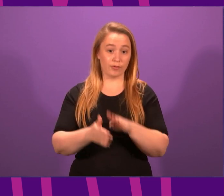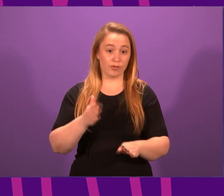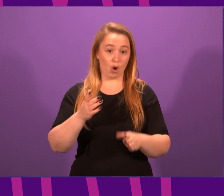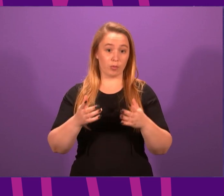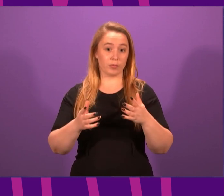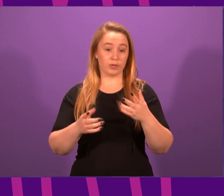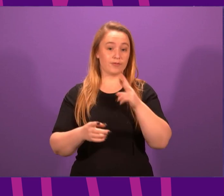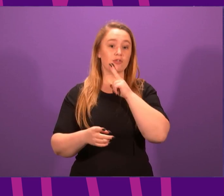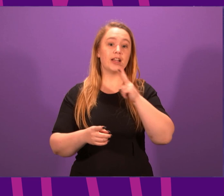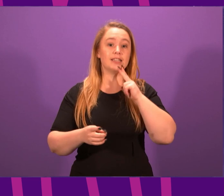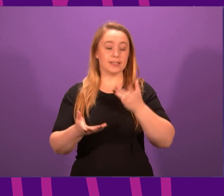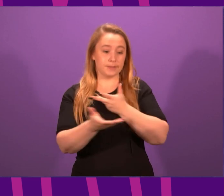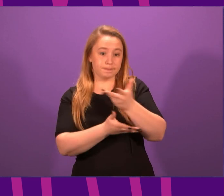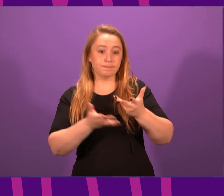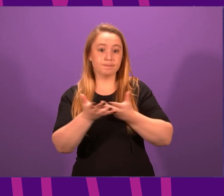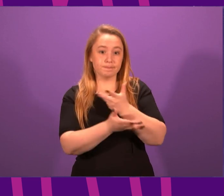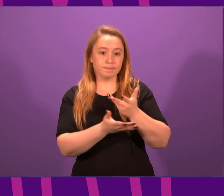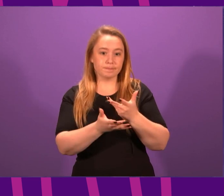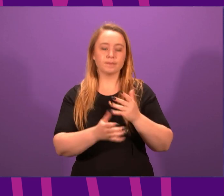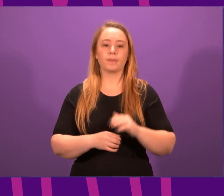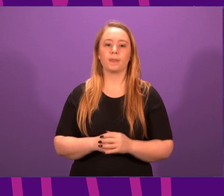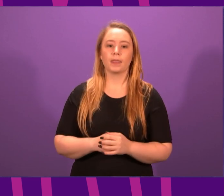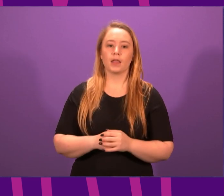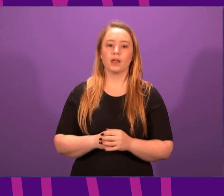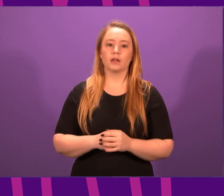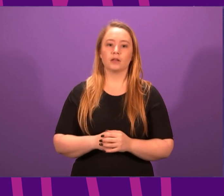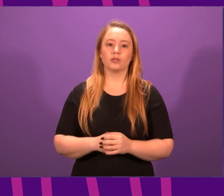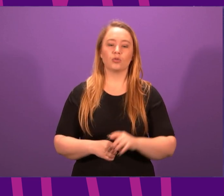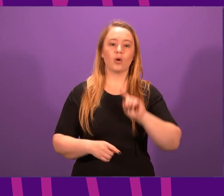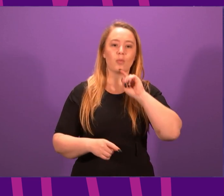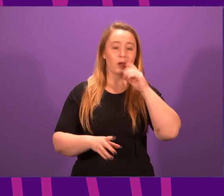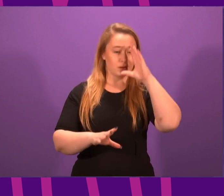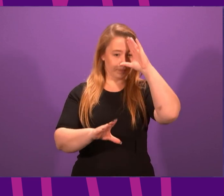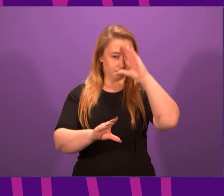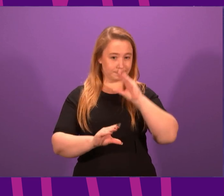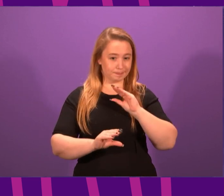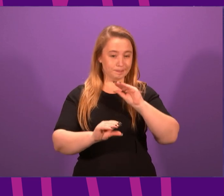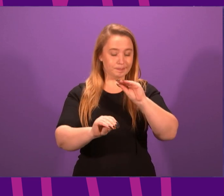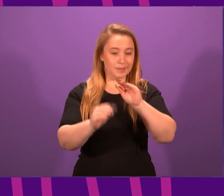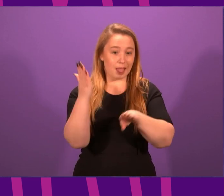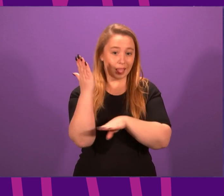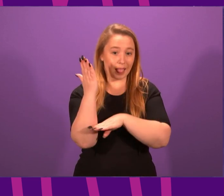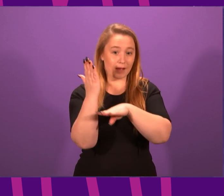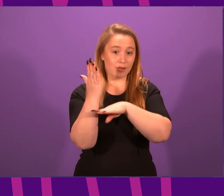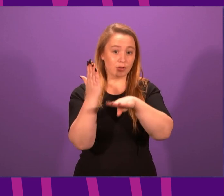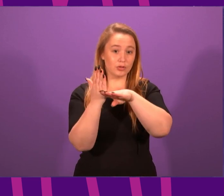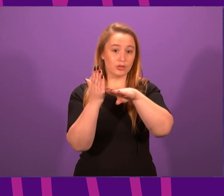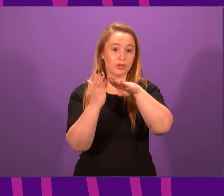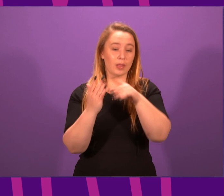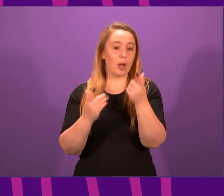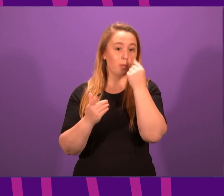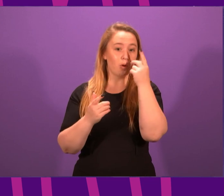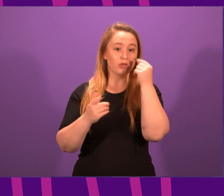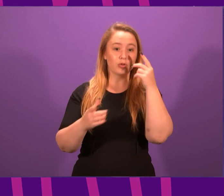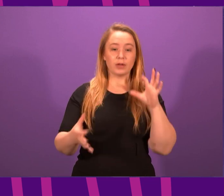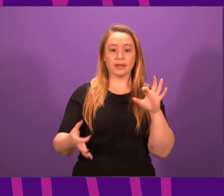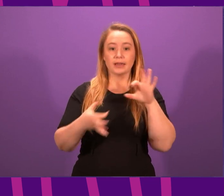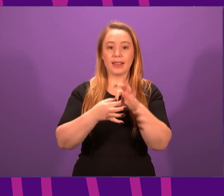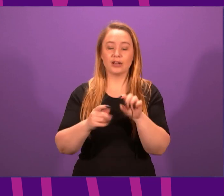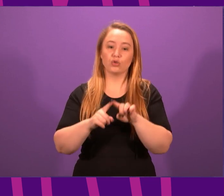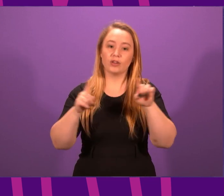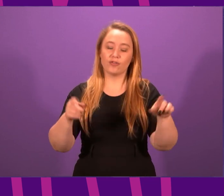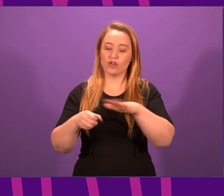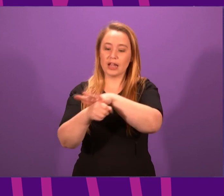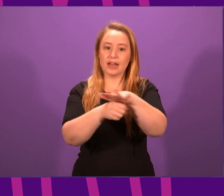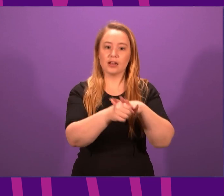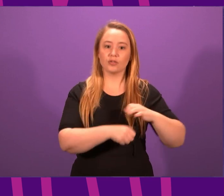considerations since Friday. And I will give a very preliminary indication of the levels that we think might apply to different parts of Scotland from next